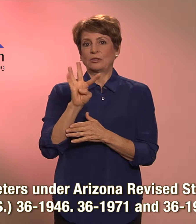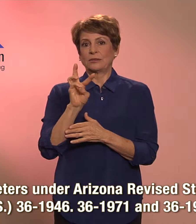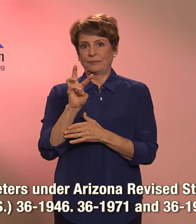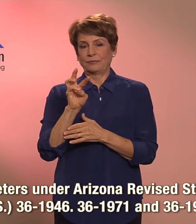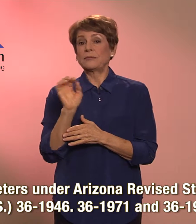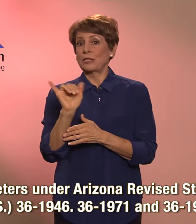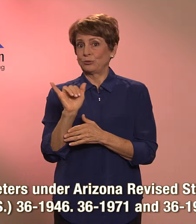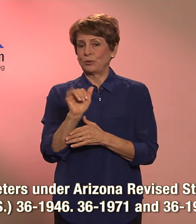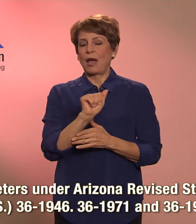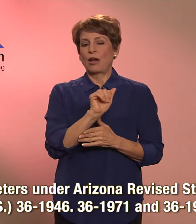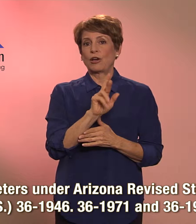36-1946,